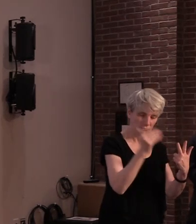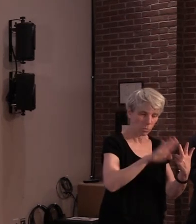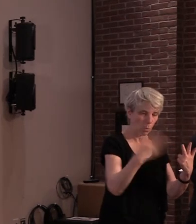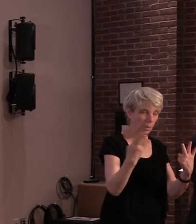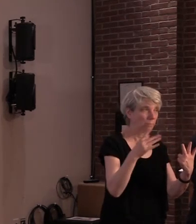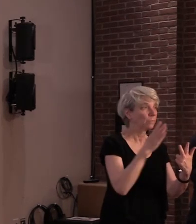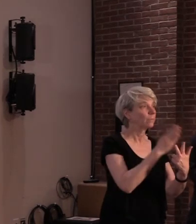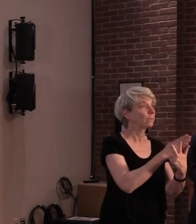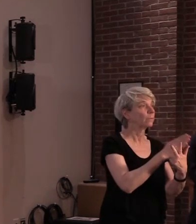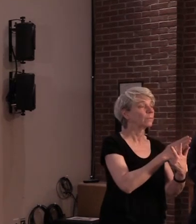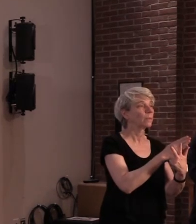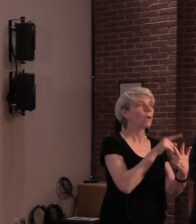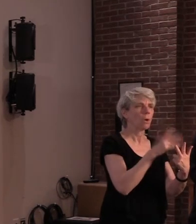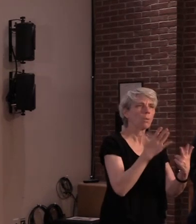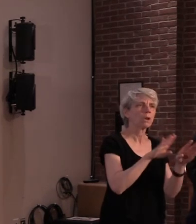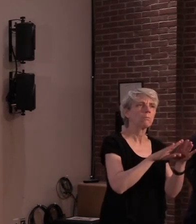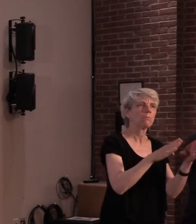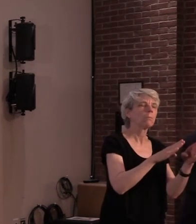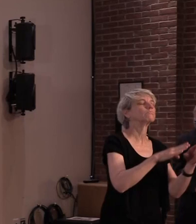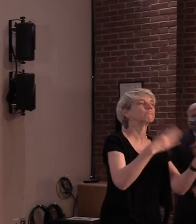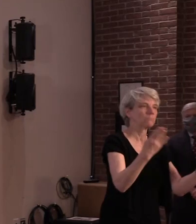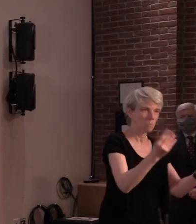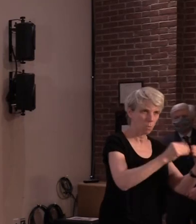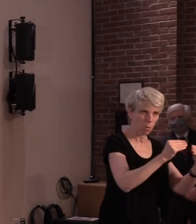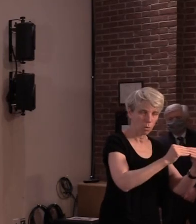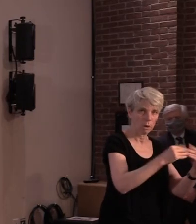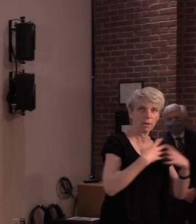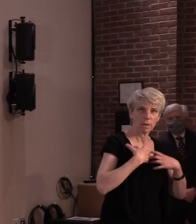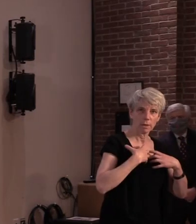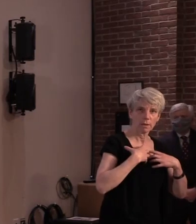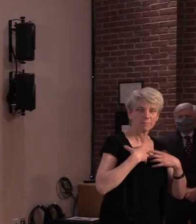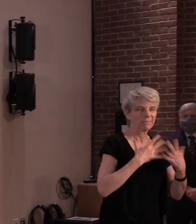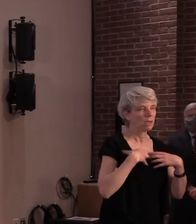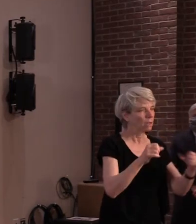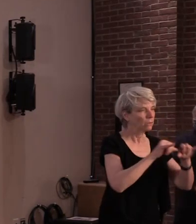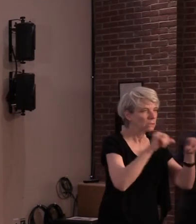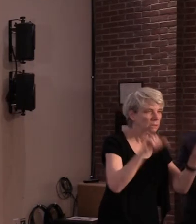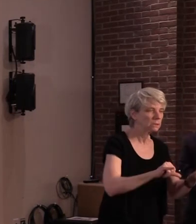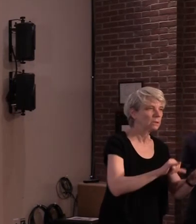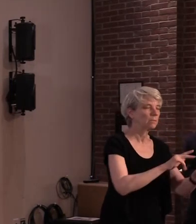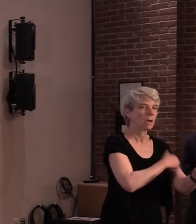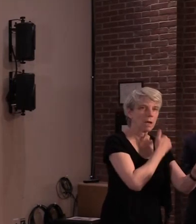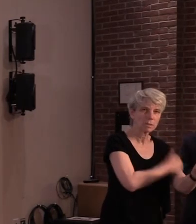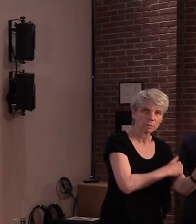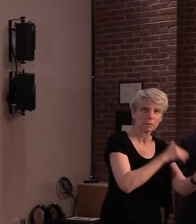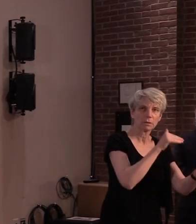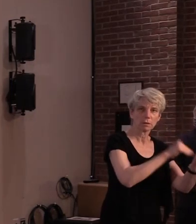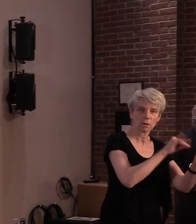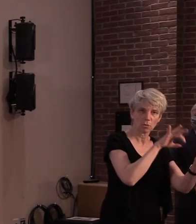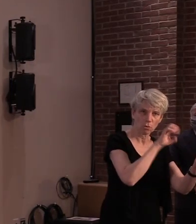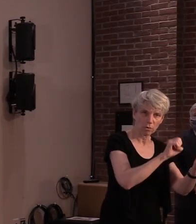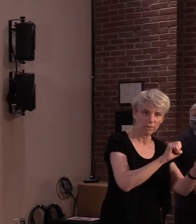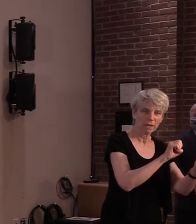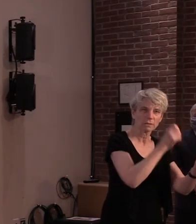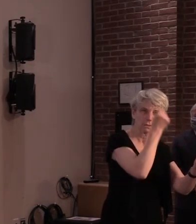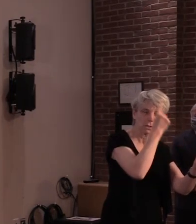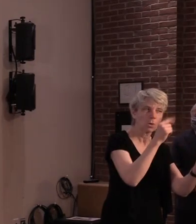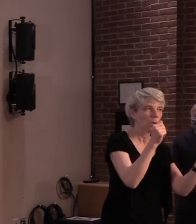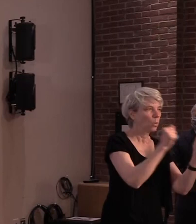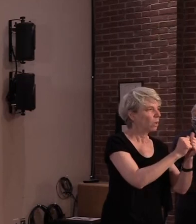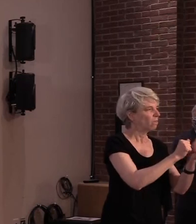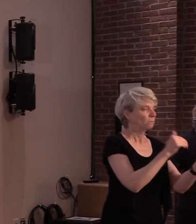for further reopening includes hospitals, health systems, and office-based medical or MD